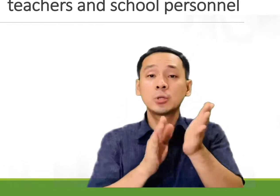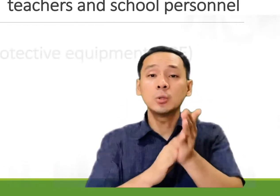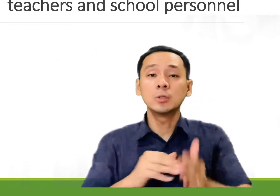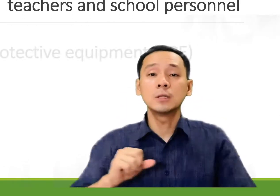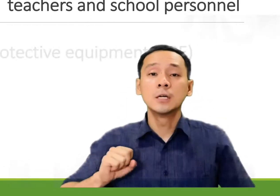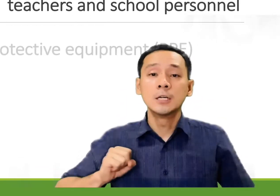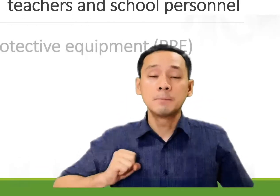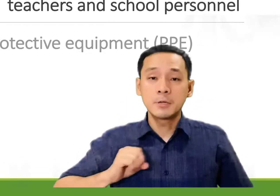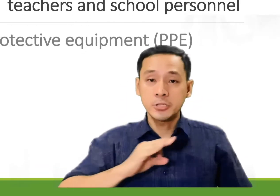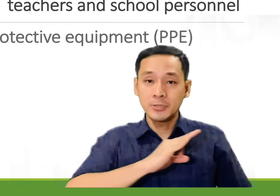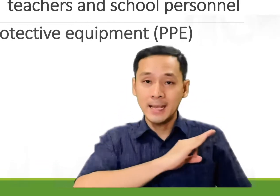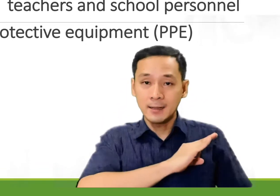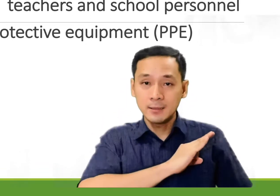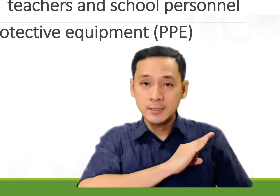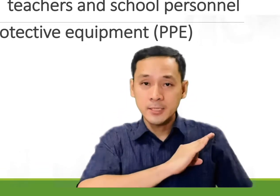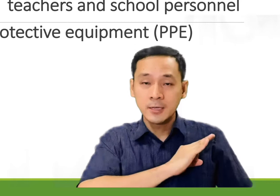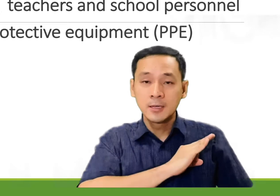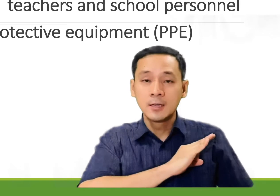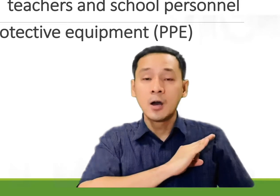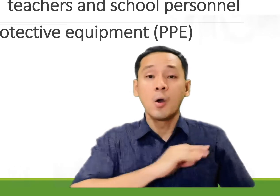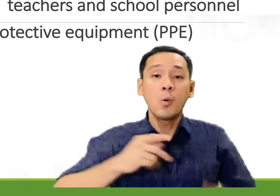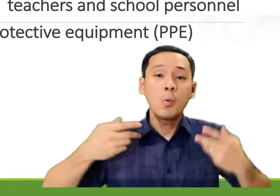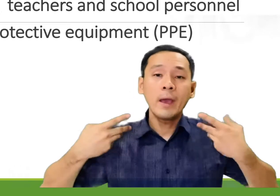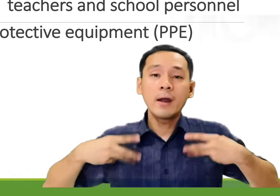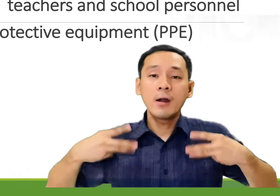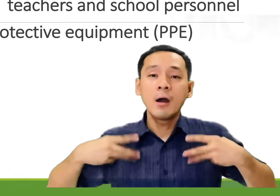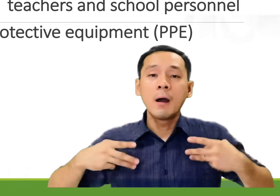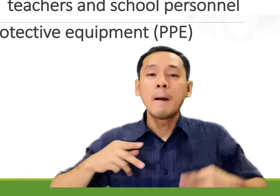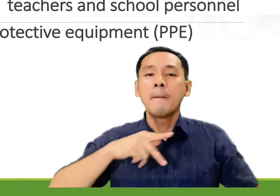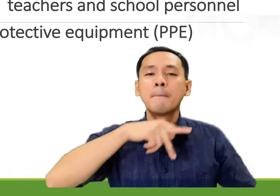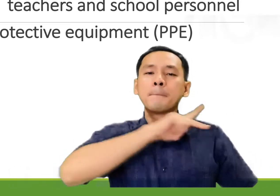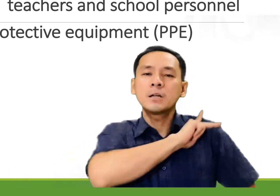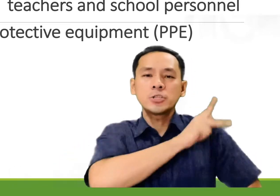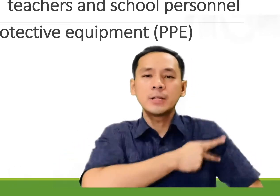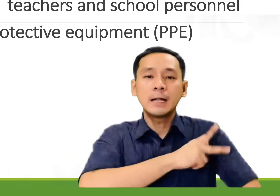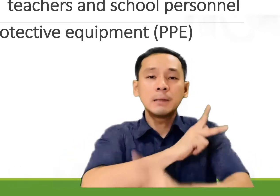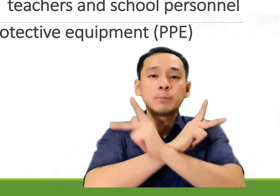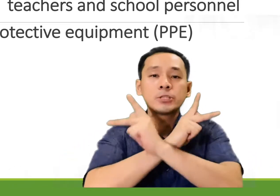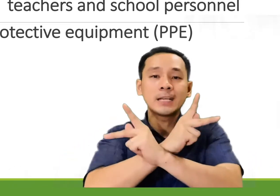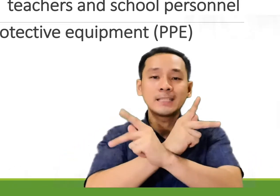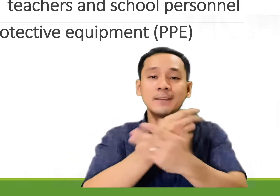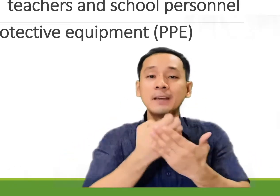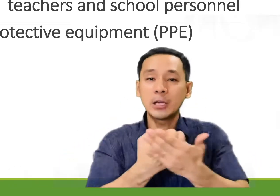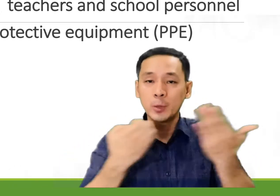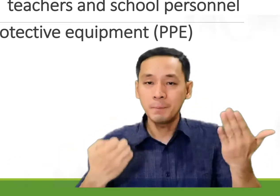and school personnel wear